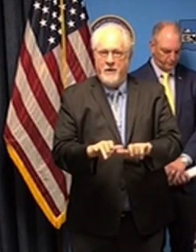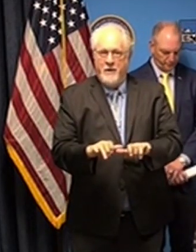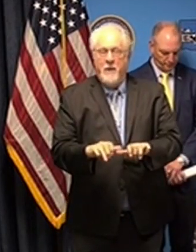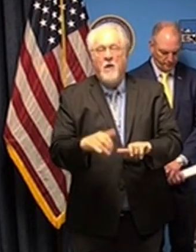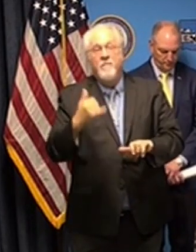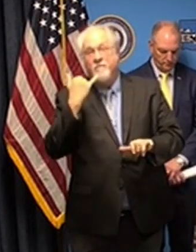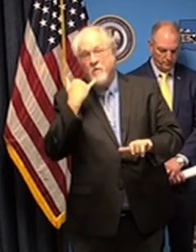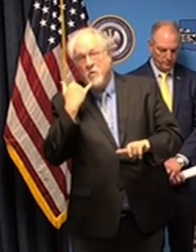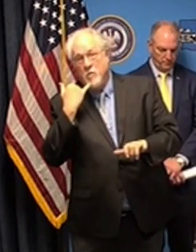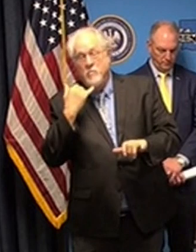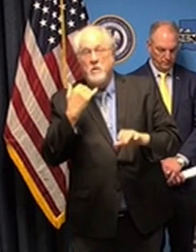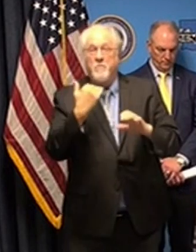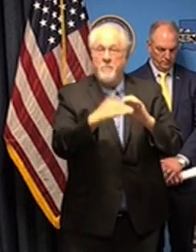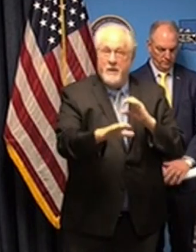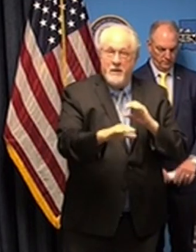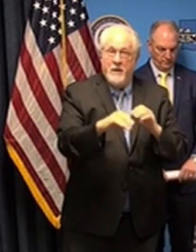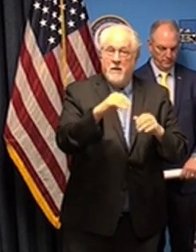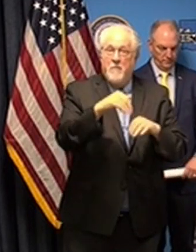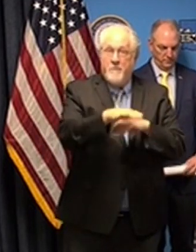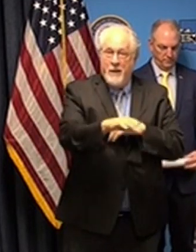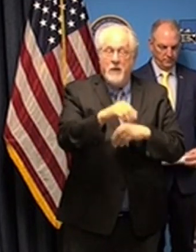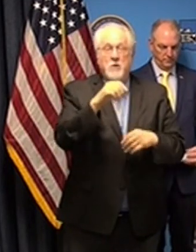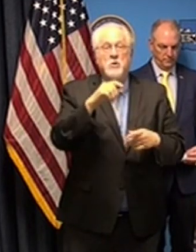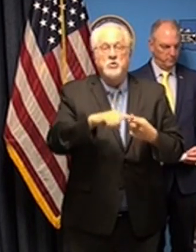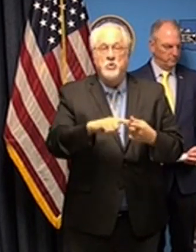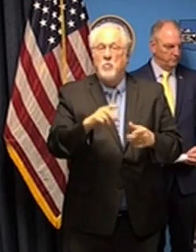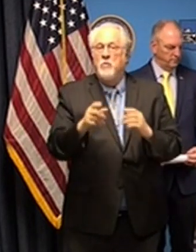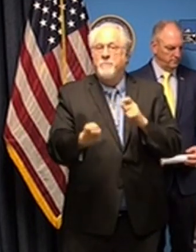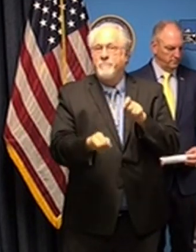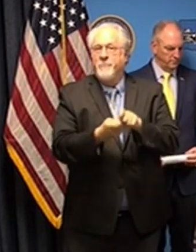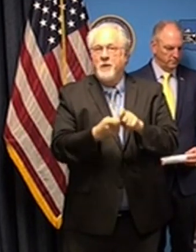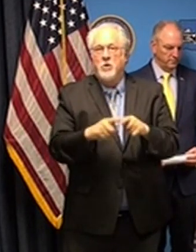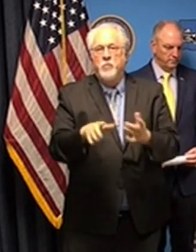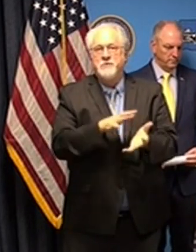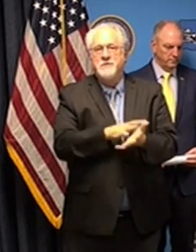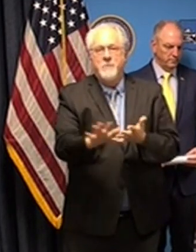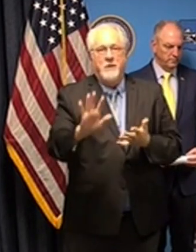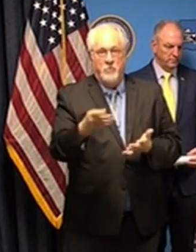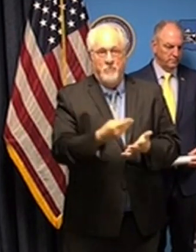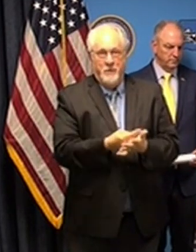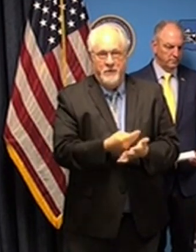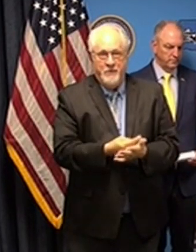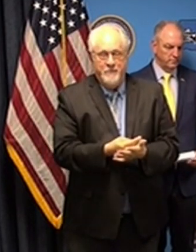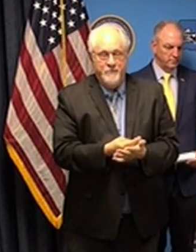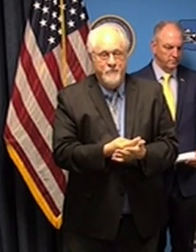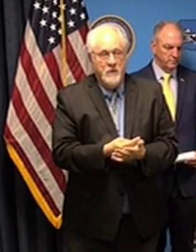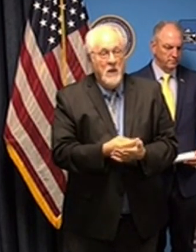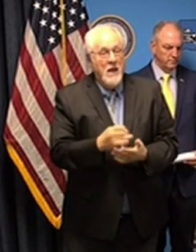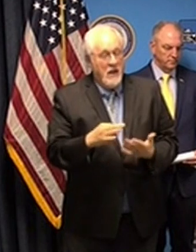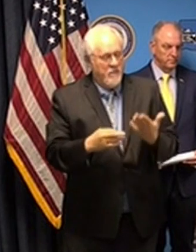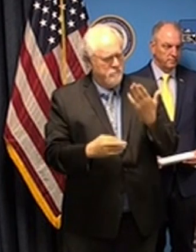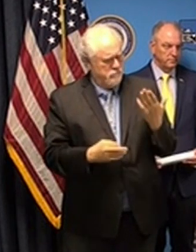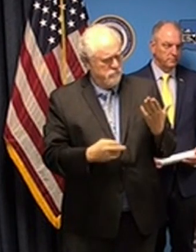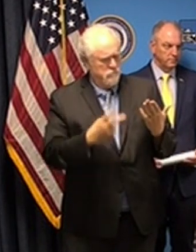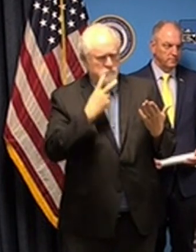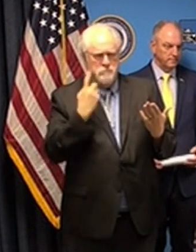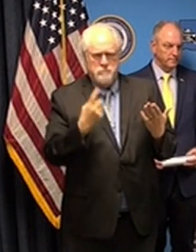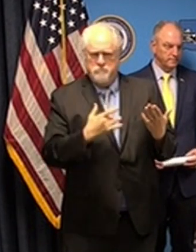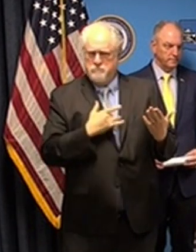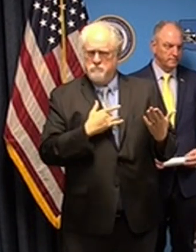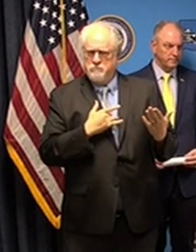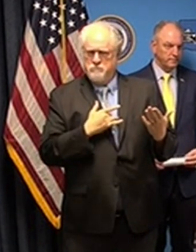the telephone, and even mail to try to trick people to spending their money. If you see something